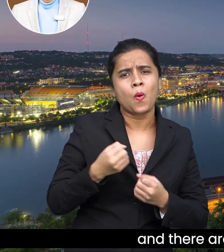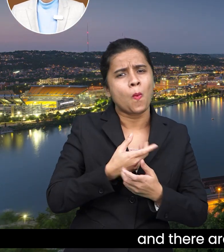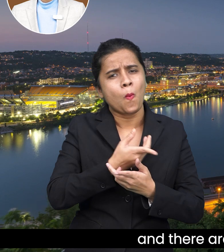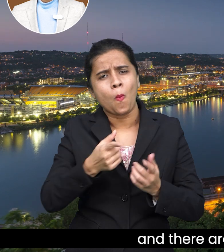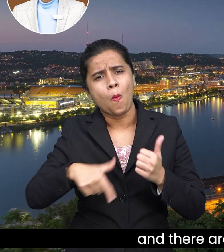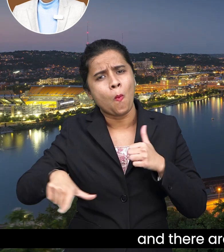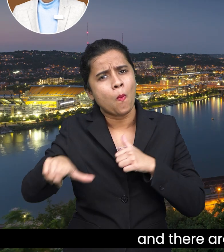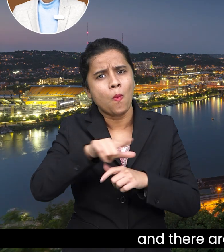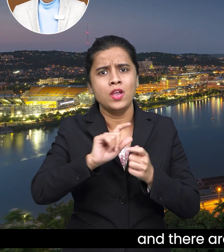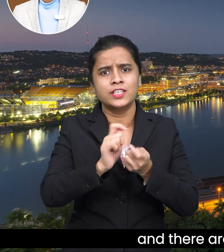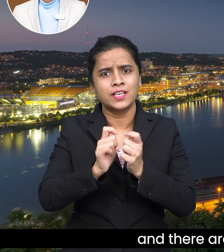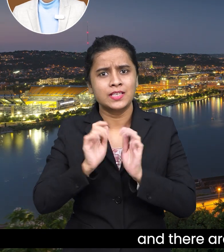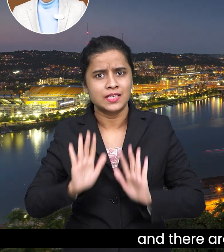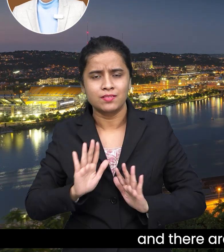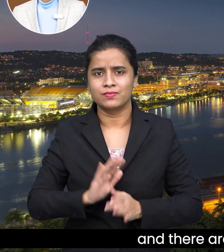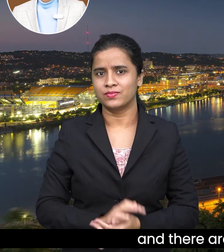every change.